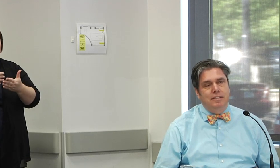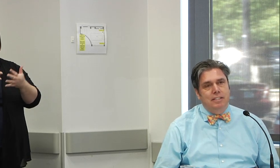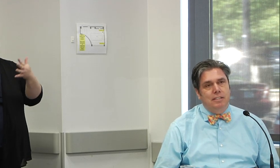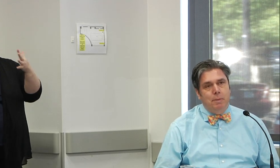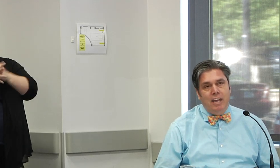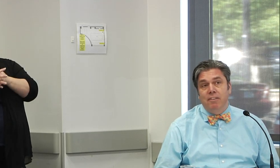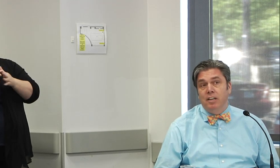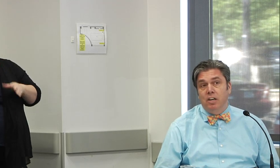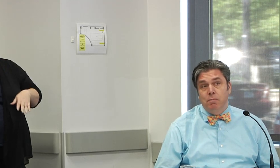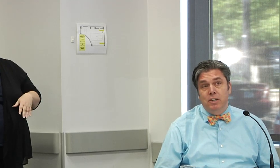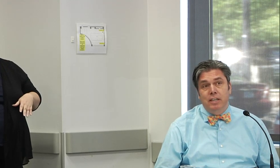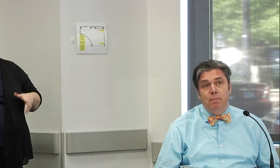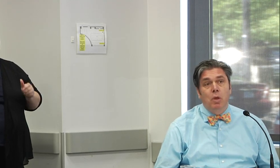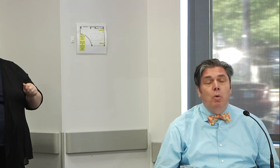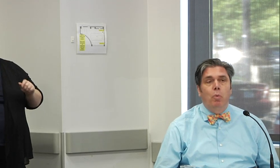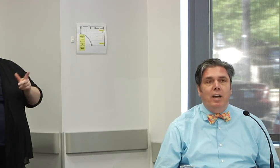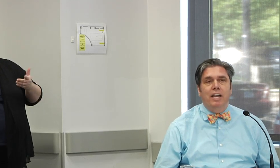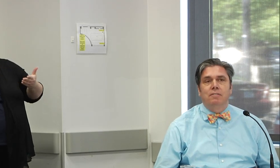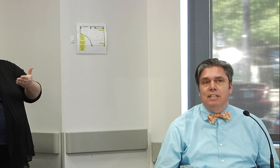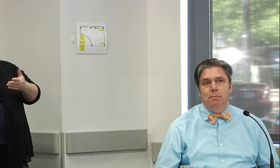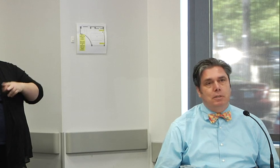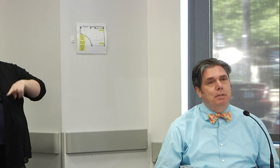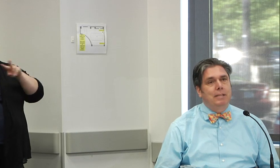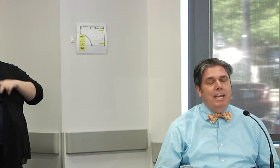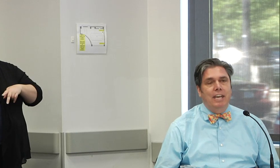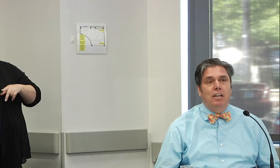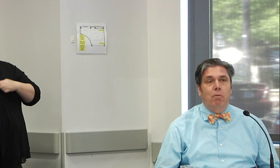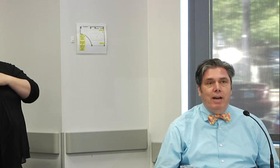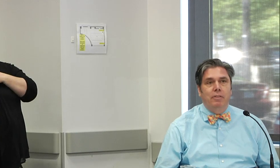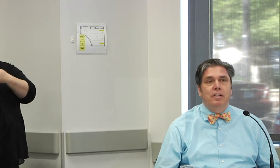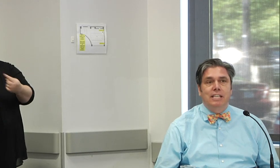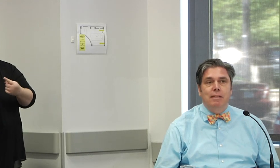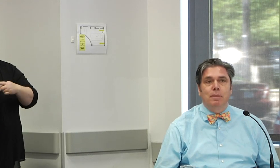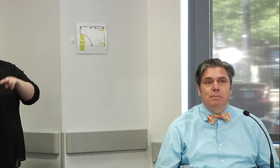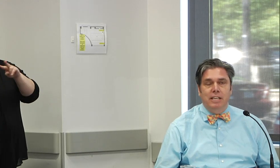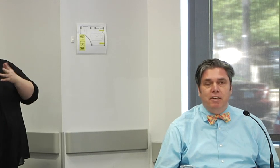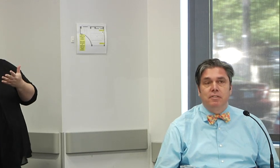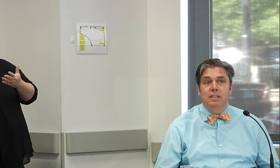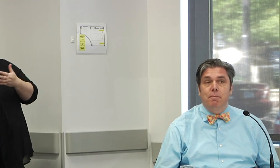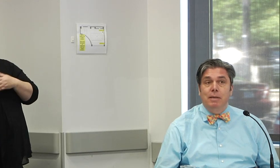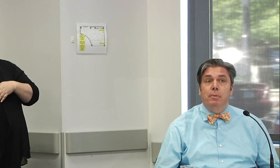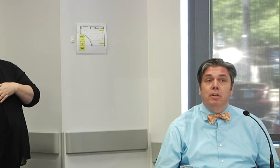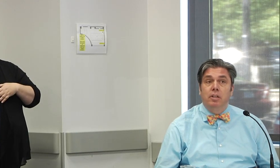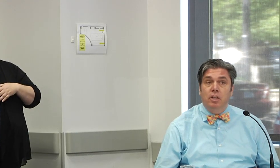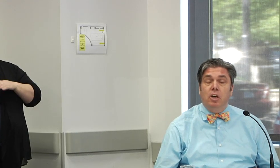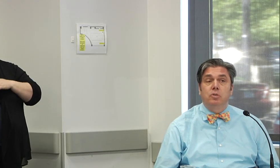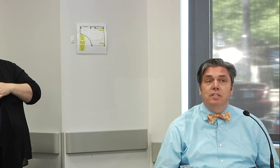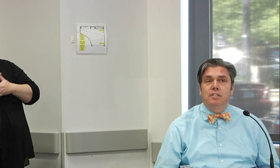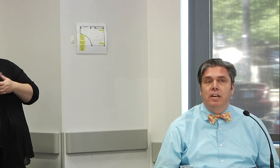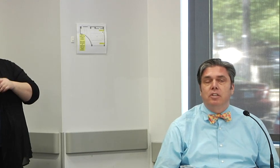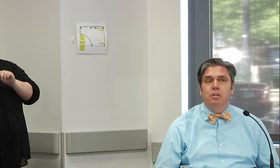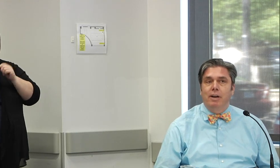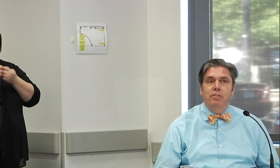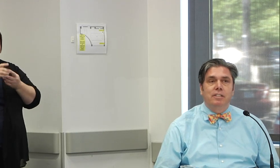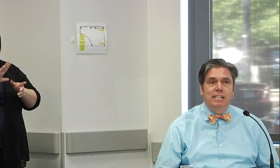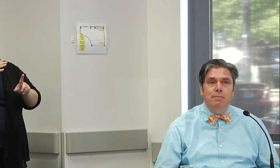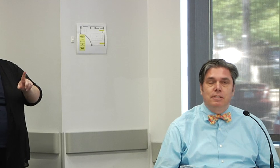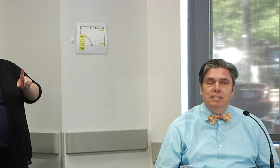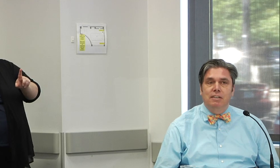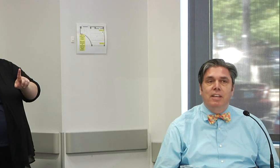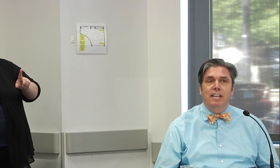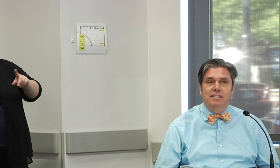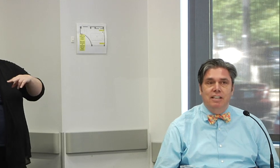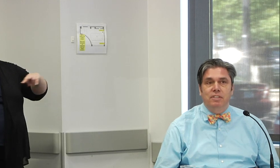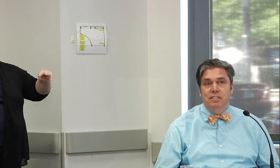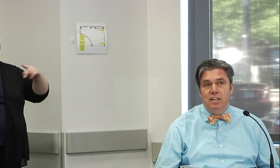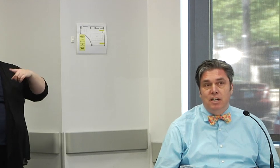disease is behaving in our community, what kind of steps could be taken around the team themselves and the people, the coaches and others around the team to see if they